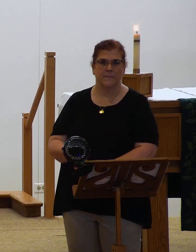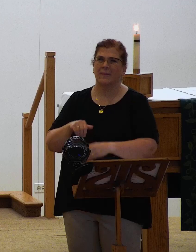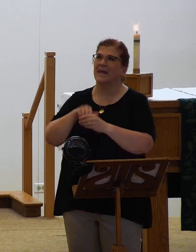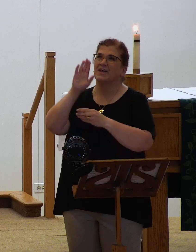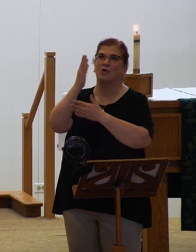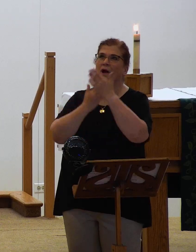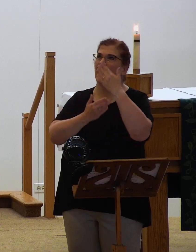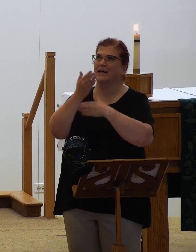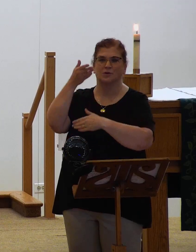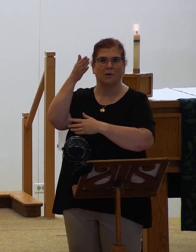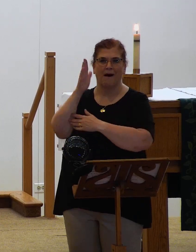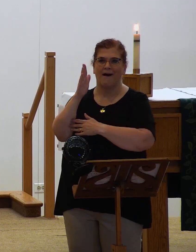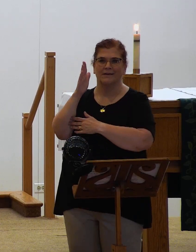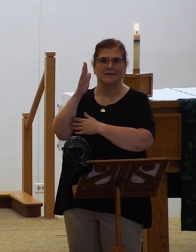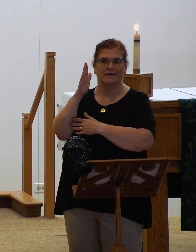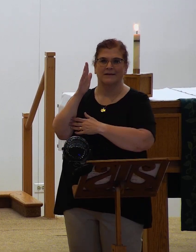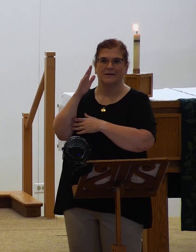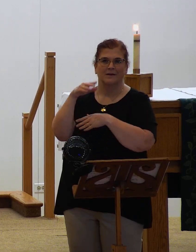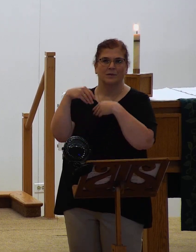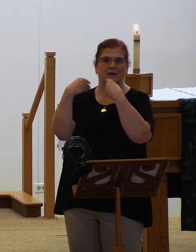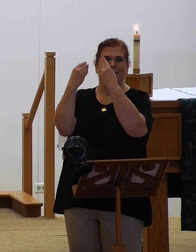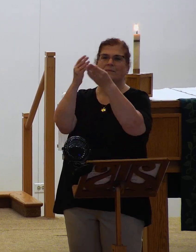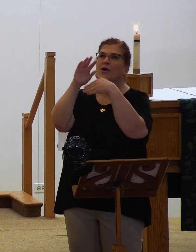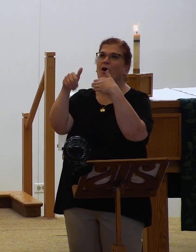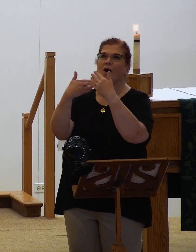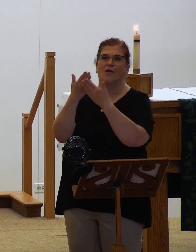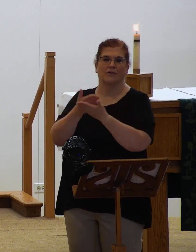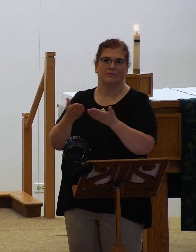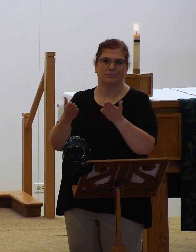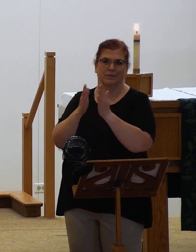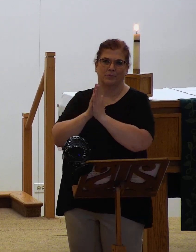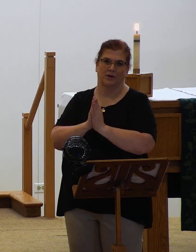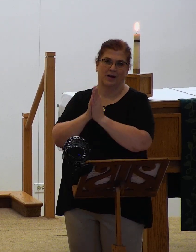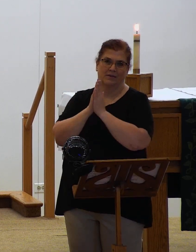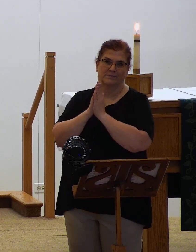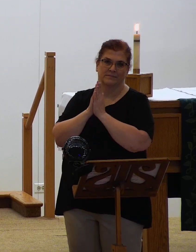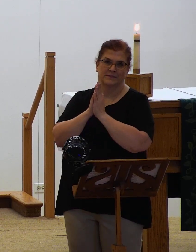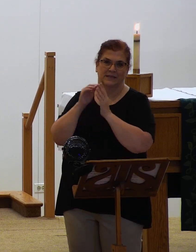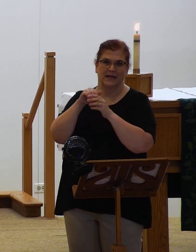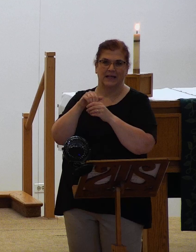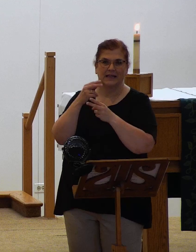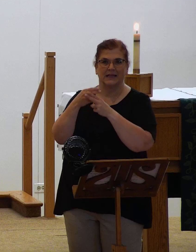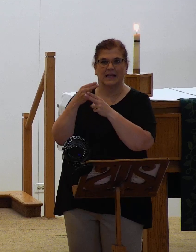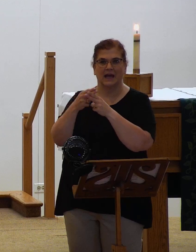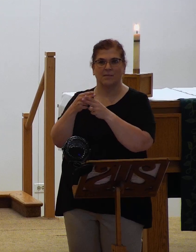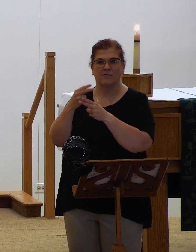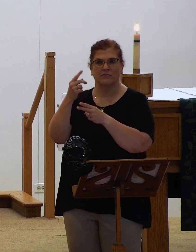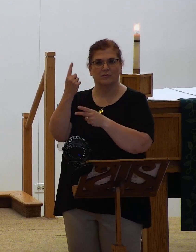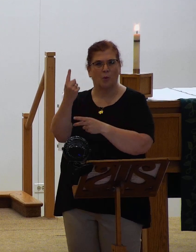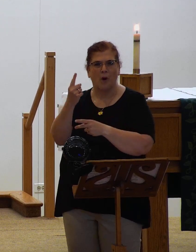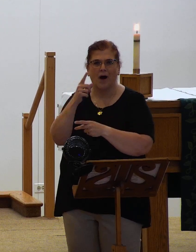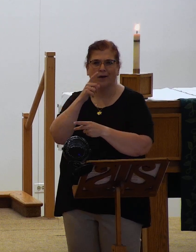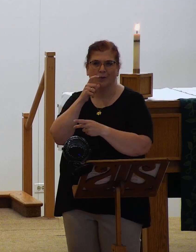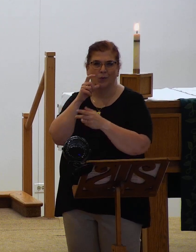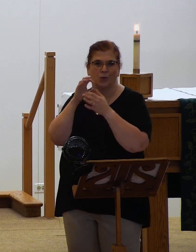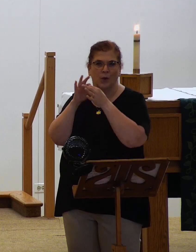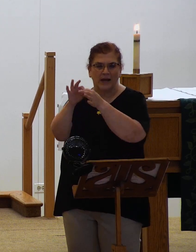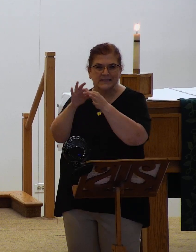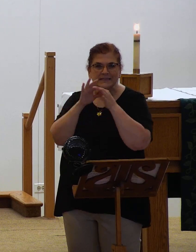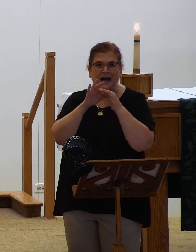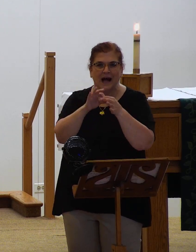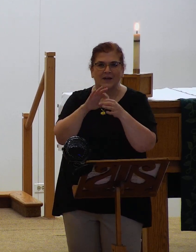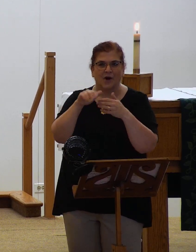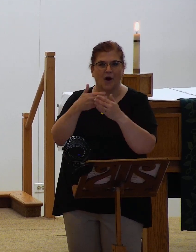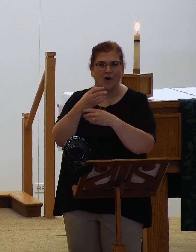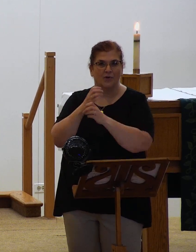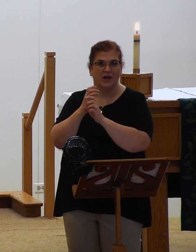Into your hands, O God, we commend all for whom we pray. In the name of the one who reconciled